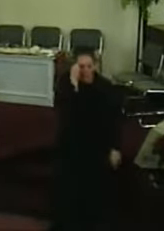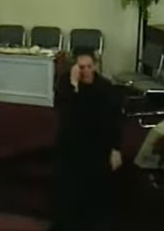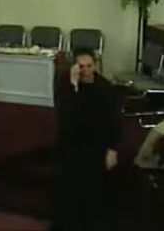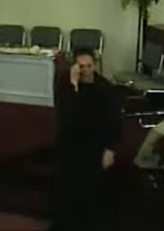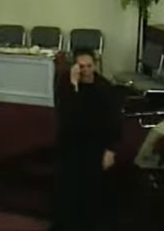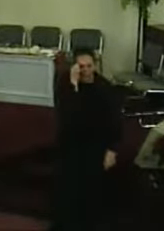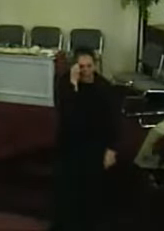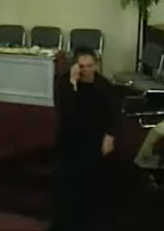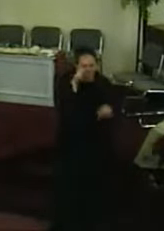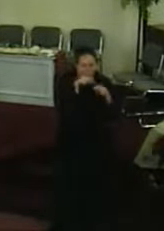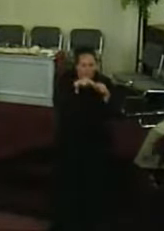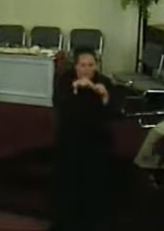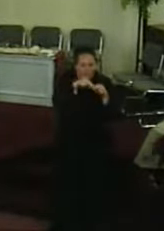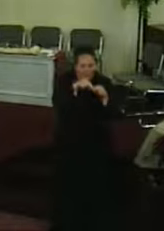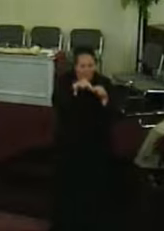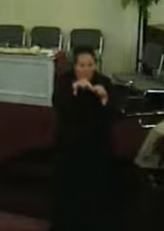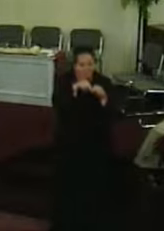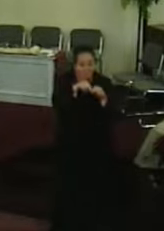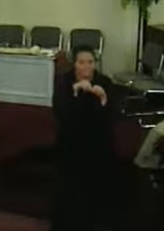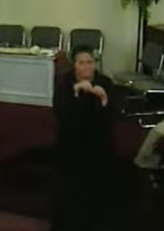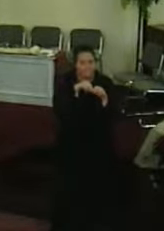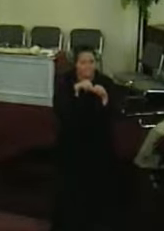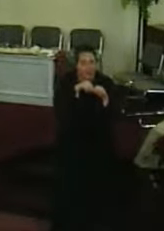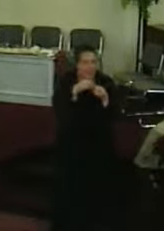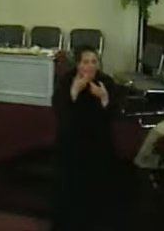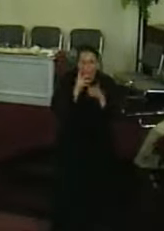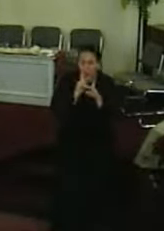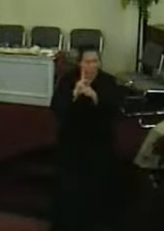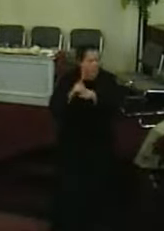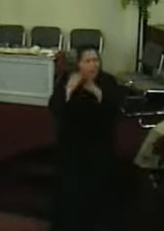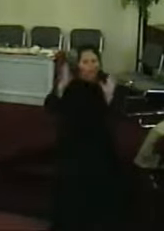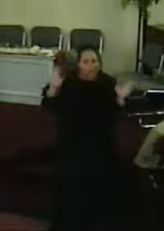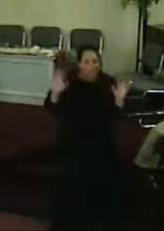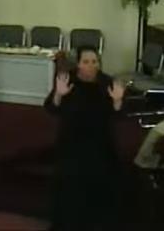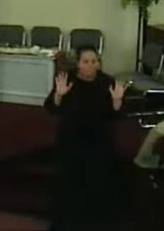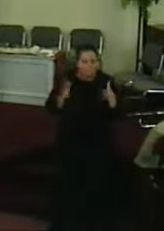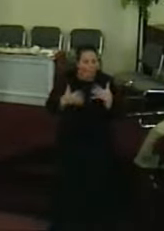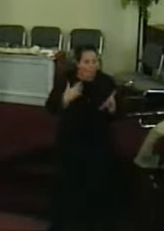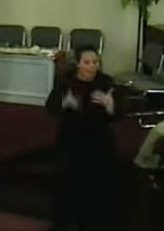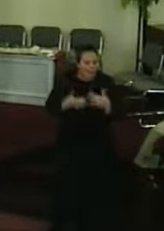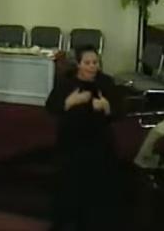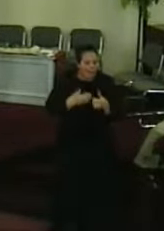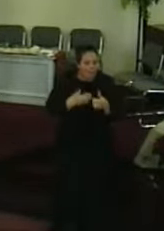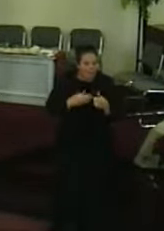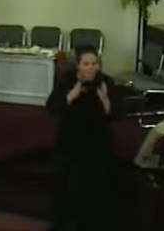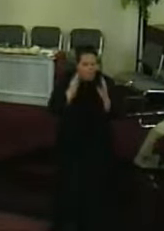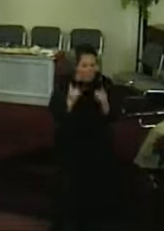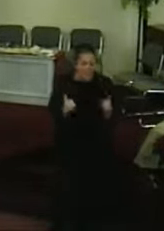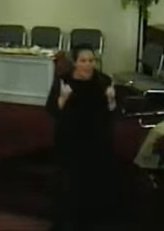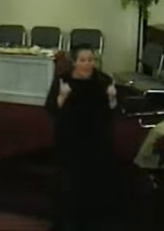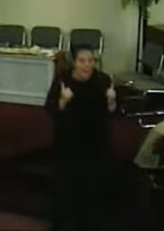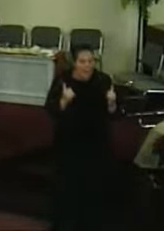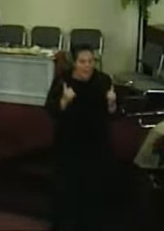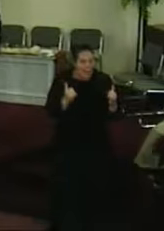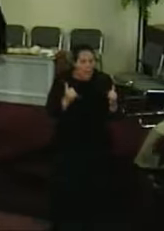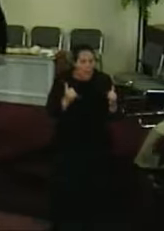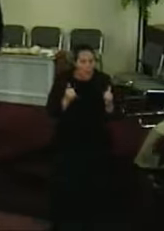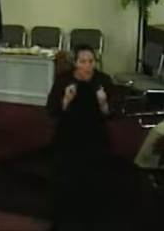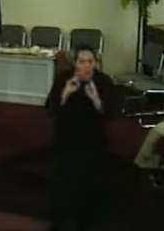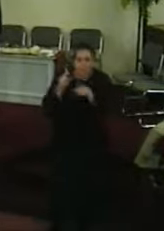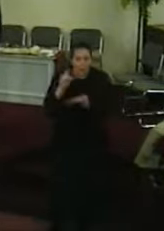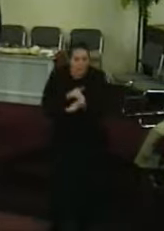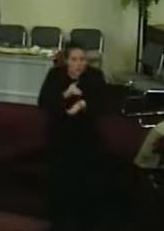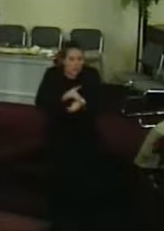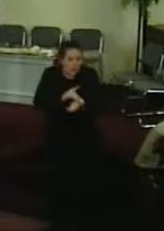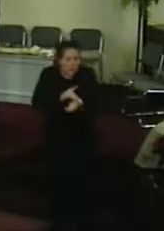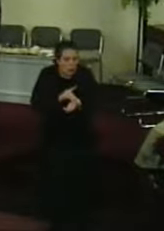minutes ago, and it was minding its own business. We didn't care. But now all of a sudden, we got to ask the doctor, what can be done about those thousands